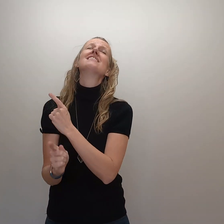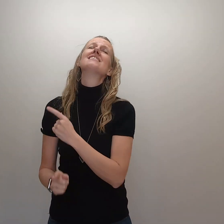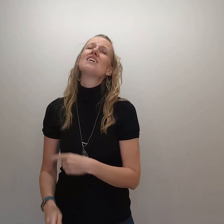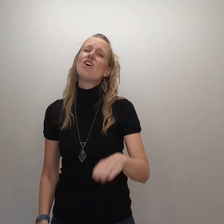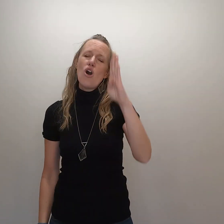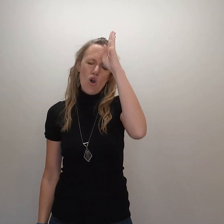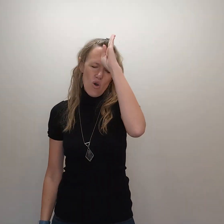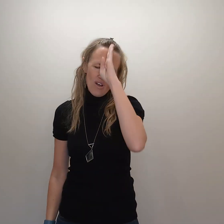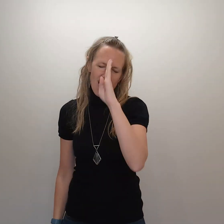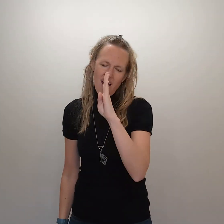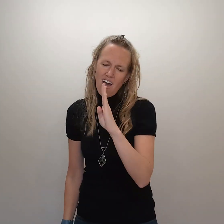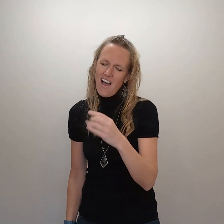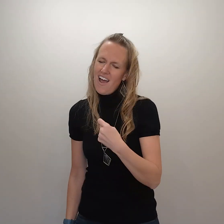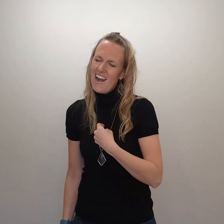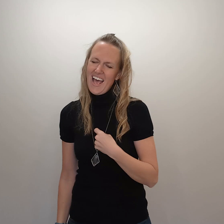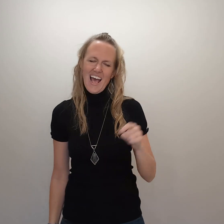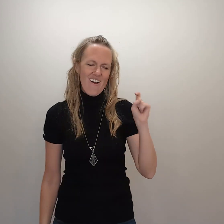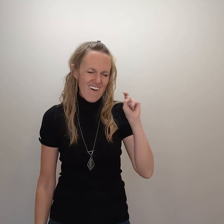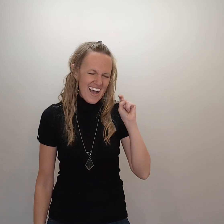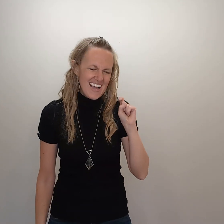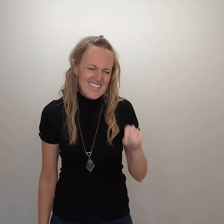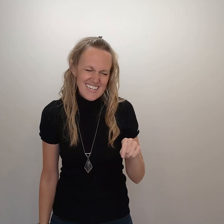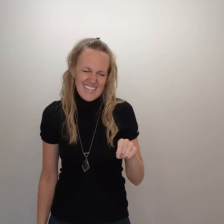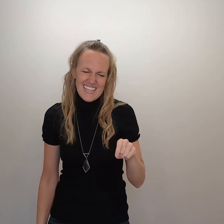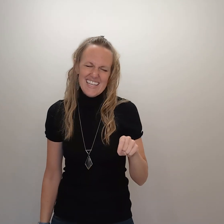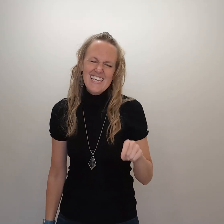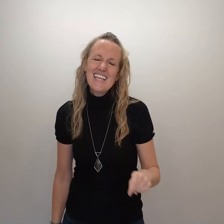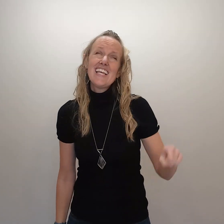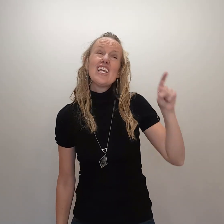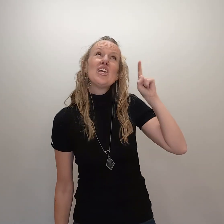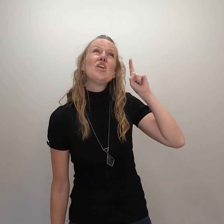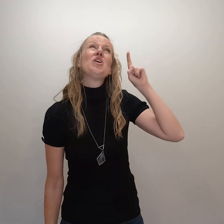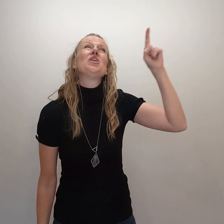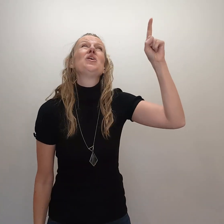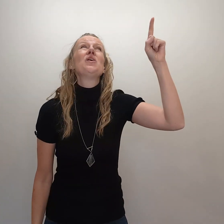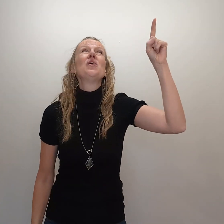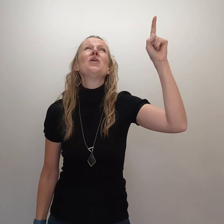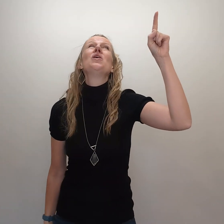righteousness. Oh God, how I need you.